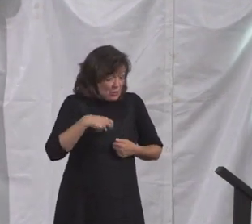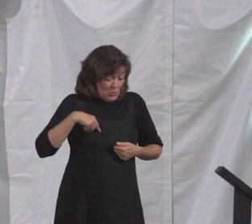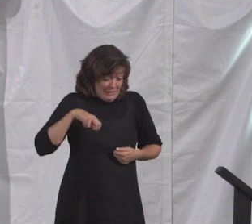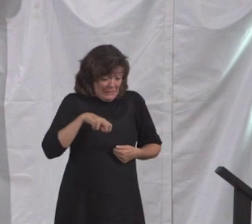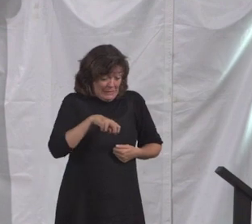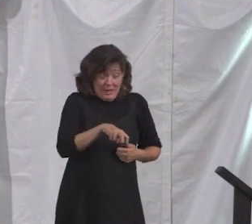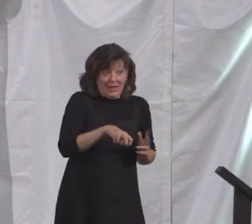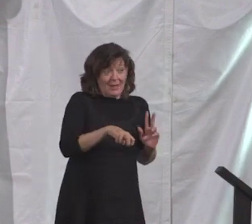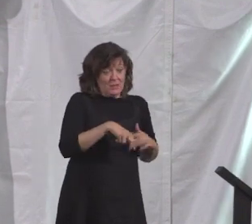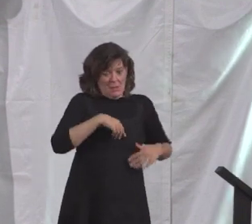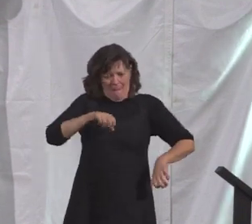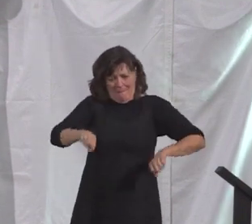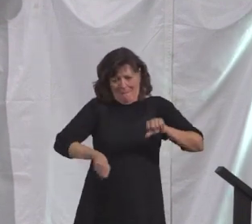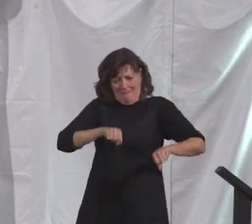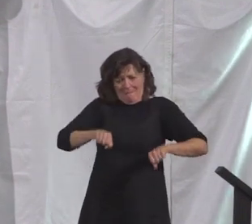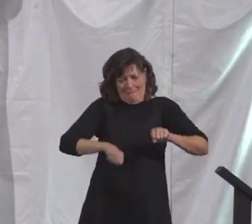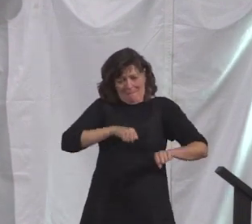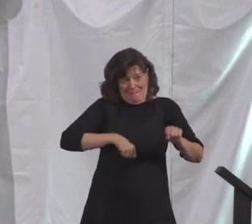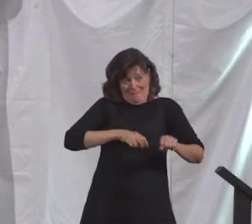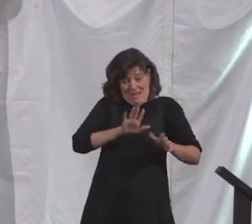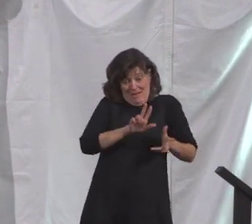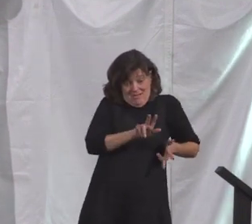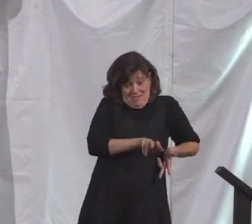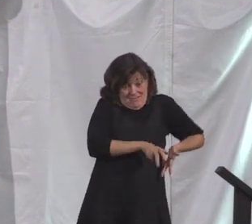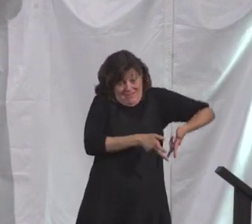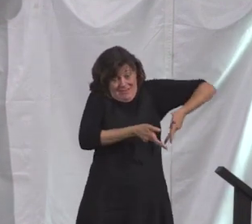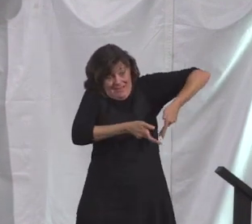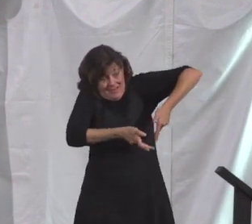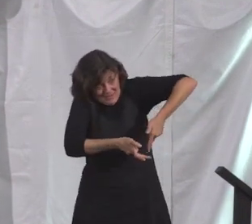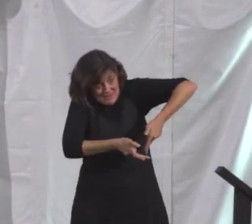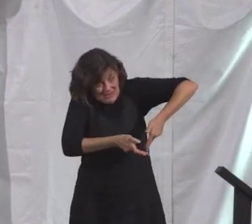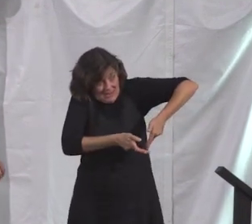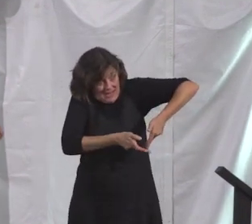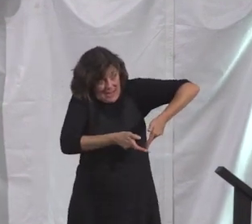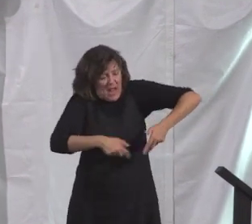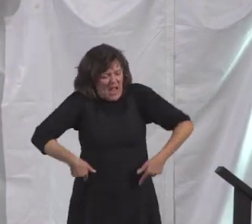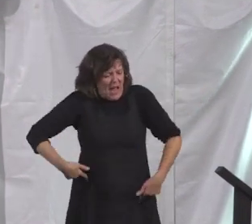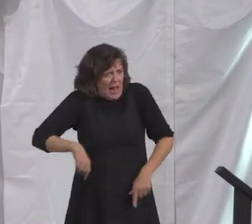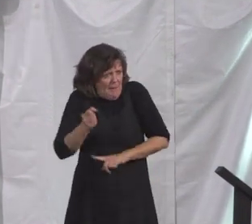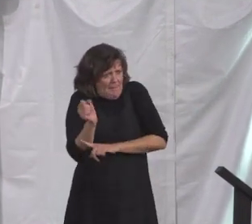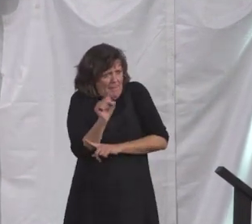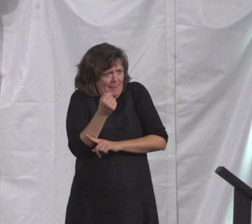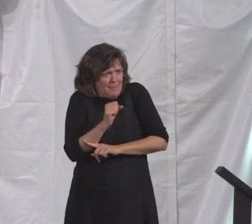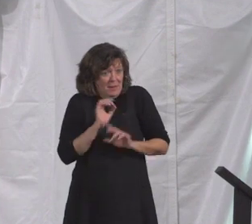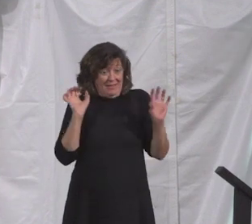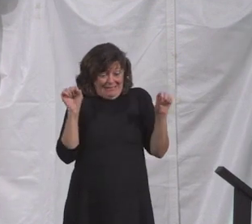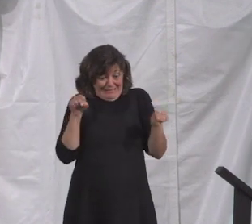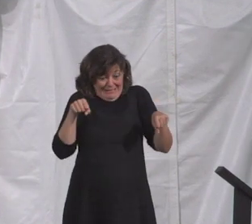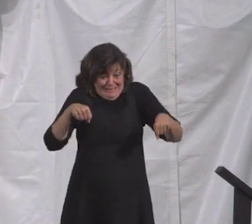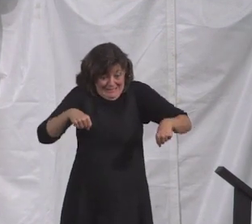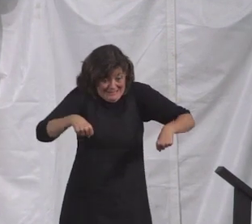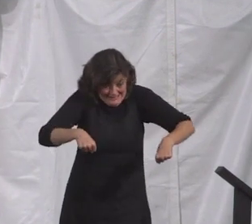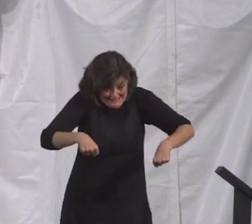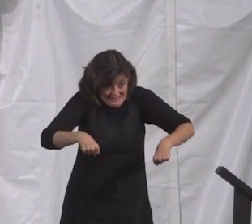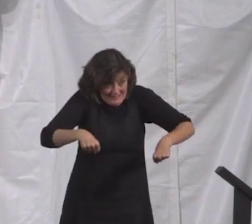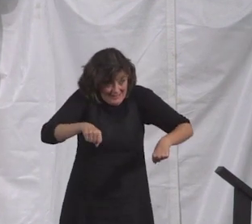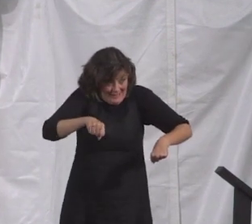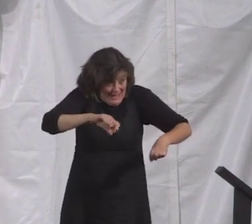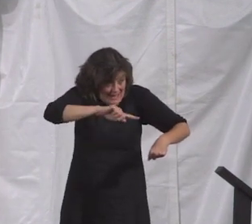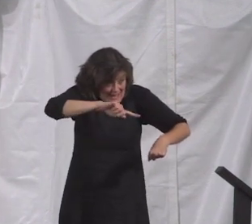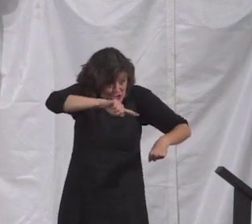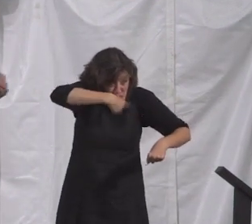his hips so that he spun his bike in a great 360-degree arc, and the back wheel of his bicycle hit the front of